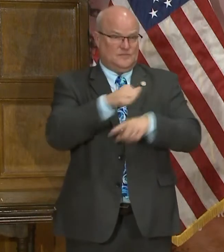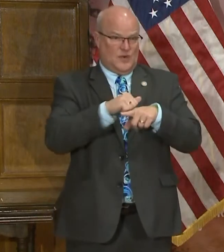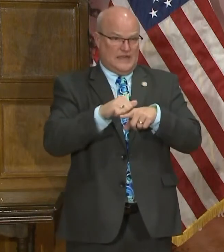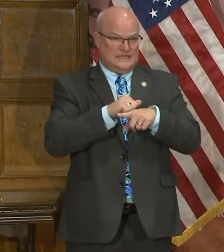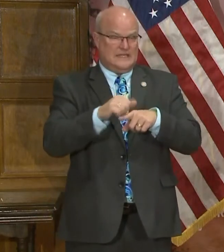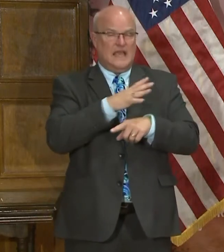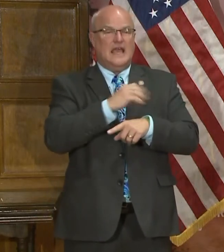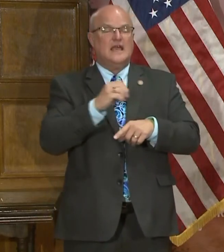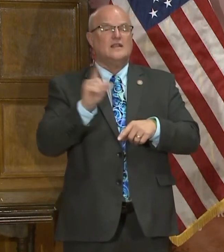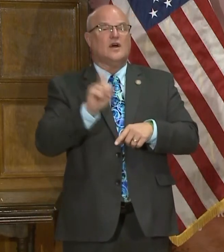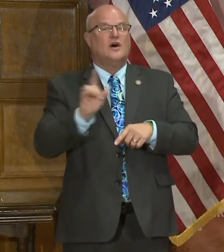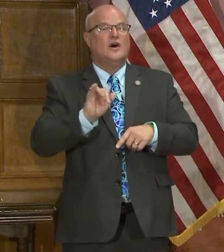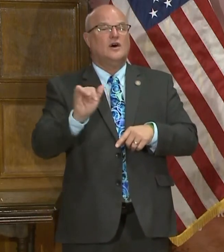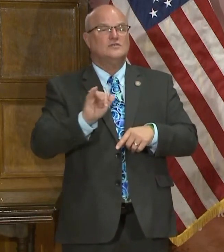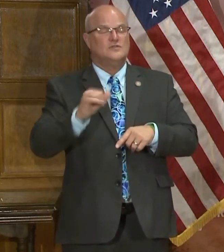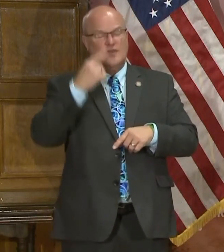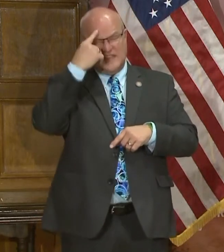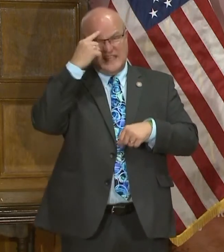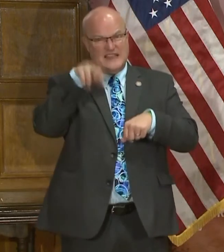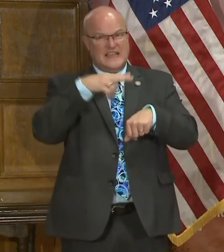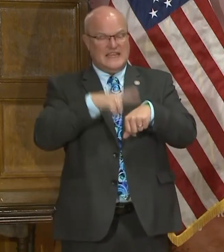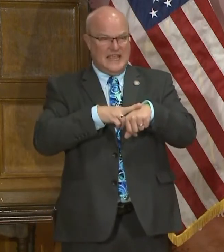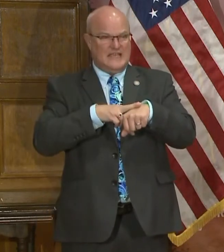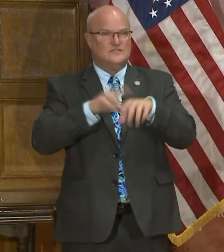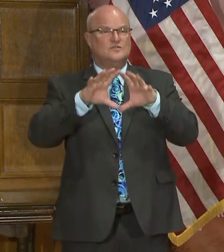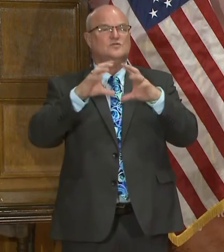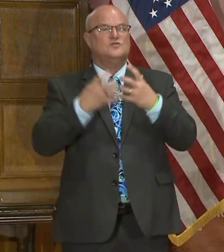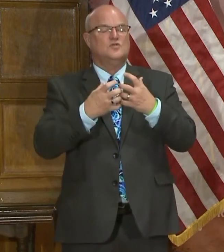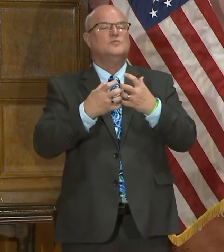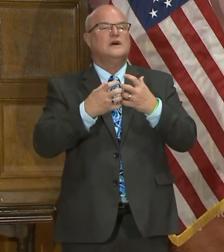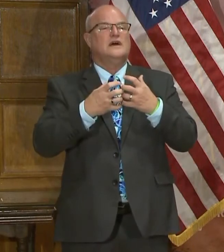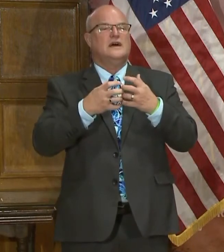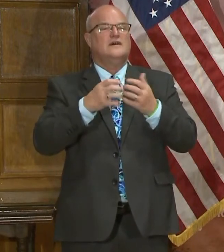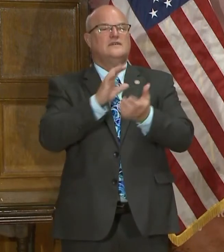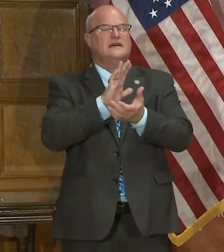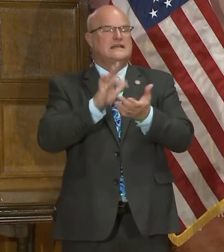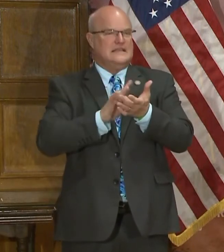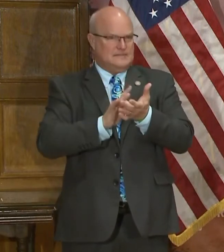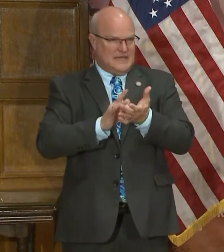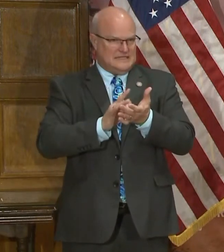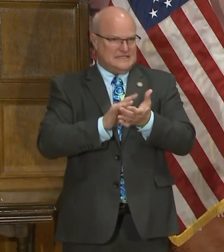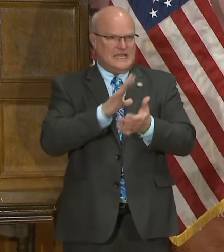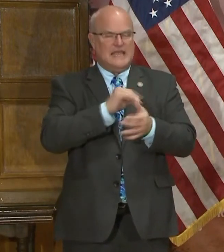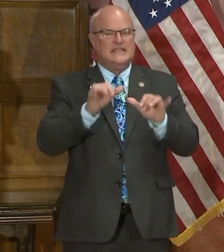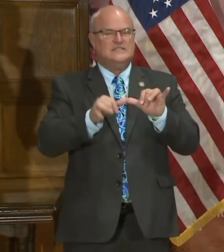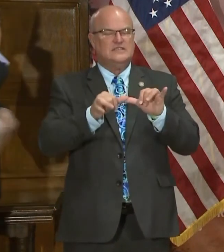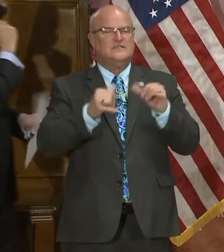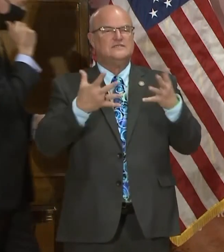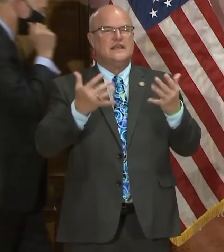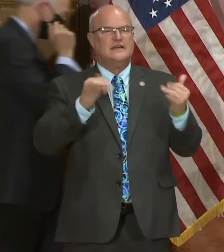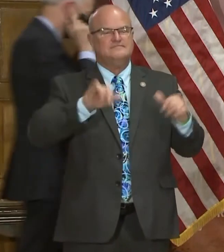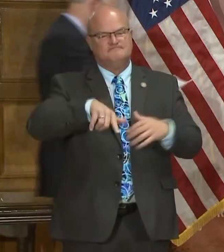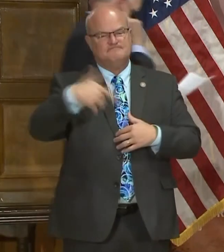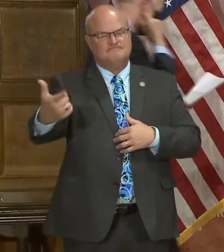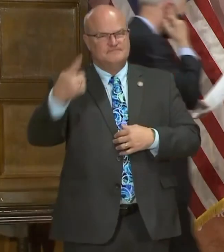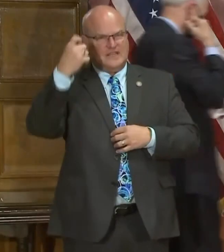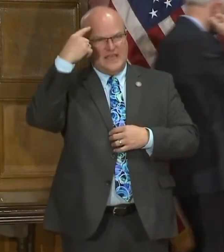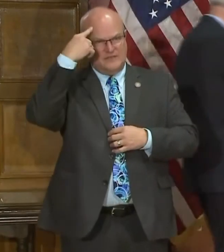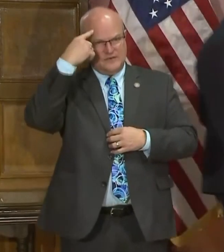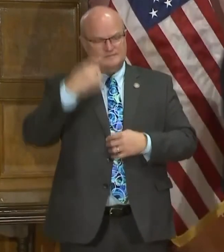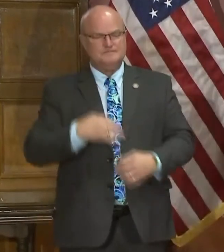also taking into account the National Academies of Medicine and Engineering recommendations. So I'll stop here and turn it back over to the governor.